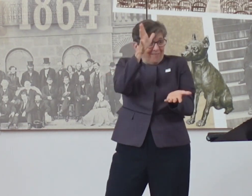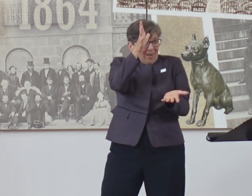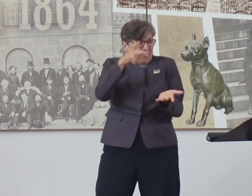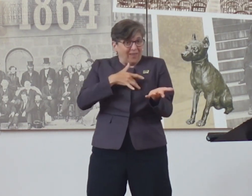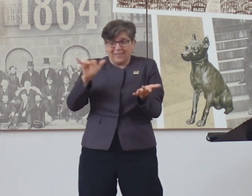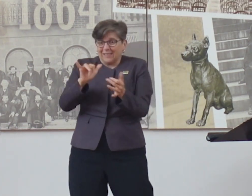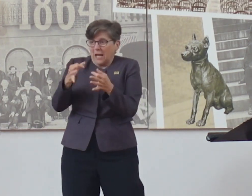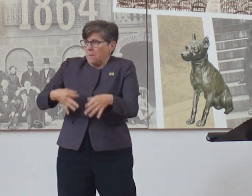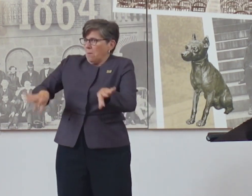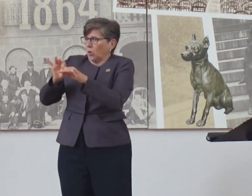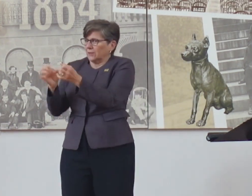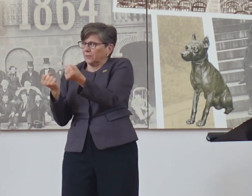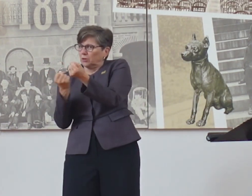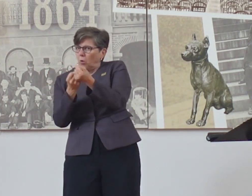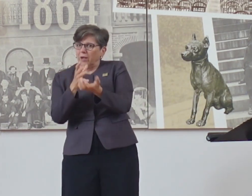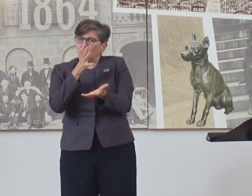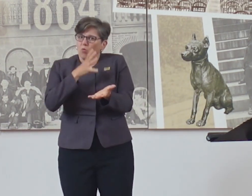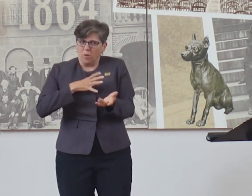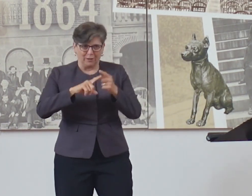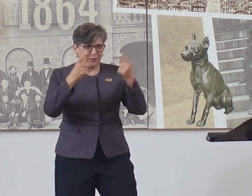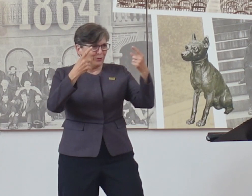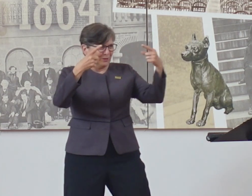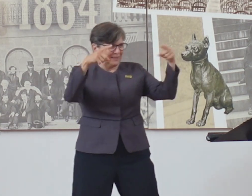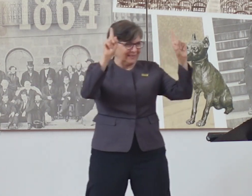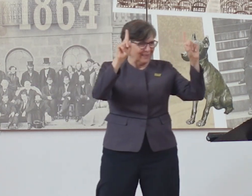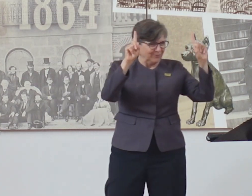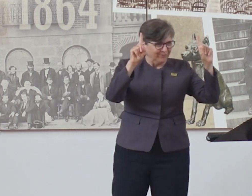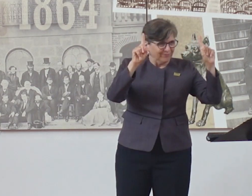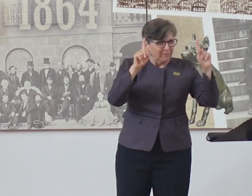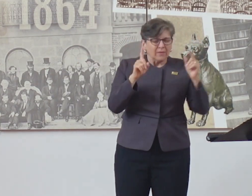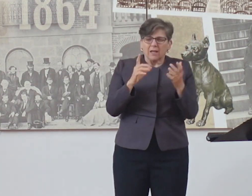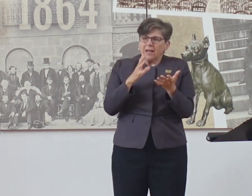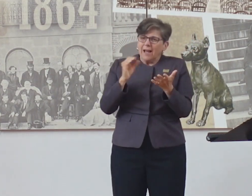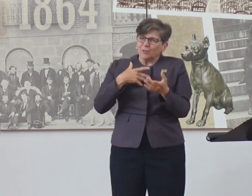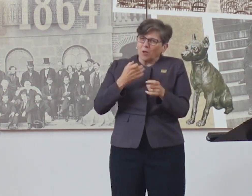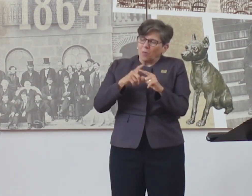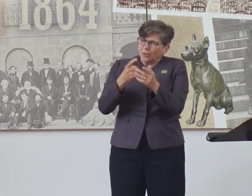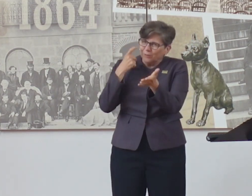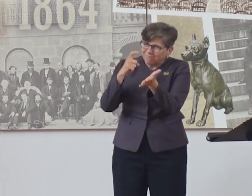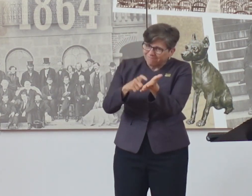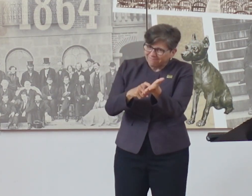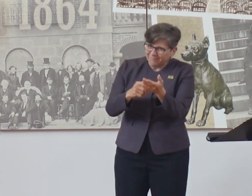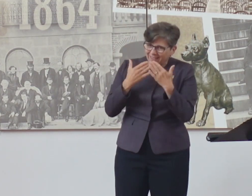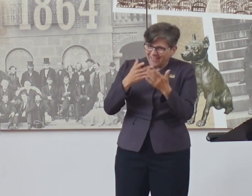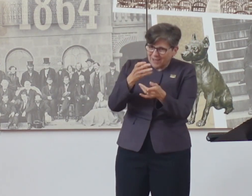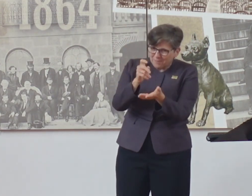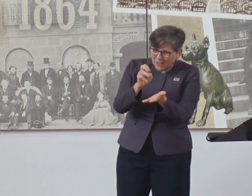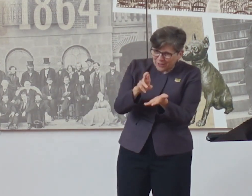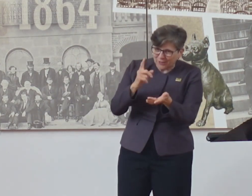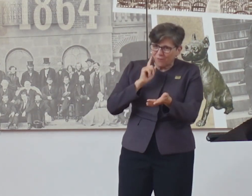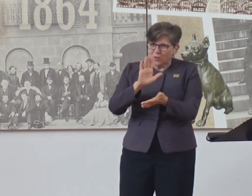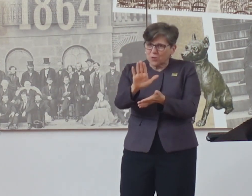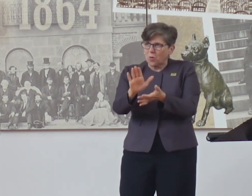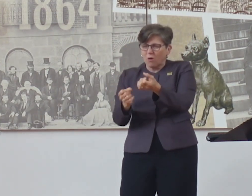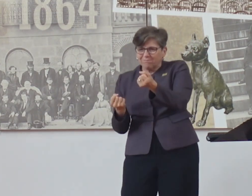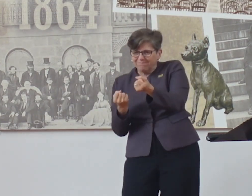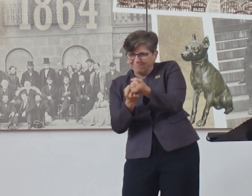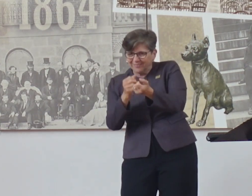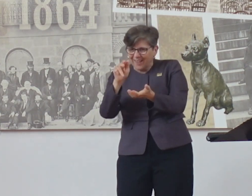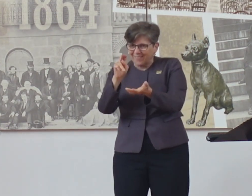my mother in that same way. My father supported her as did many men to see the success of women. So I wanted to recognize Peter and